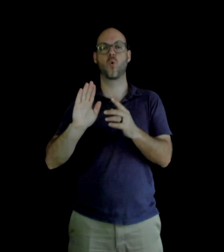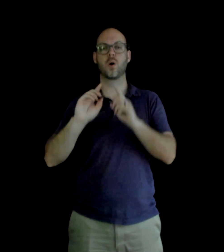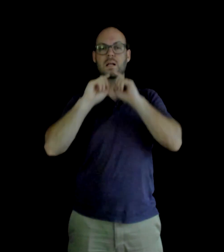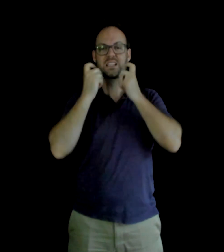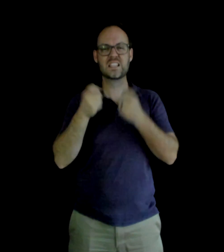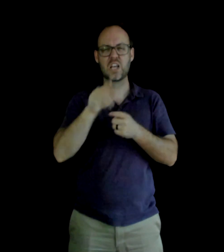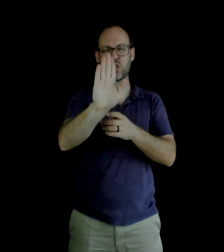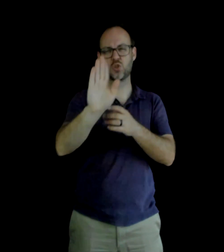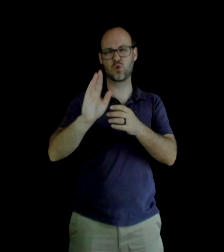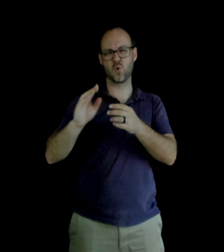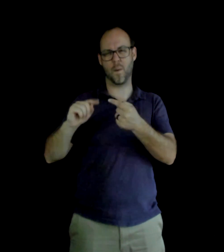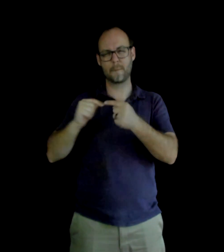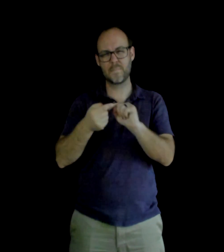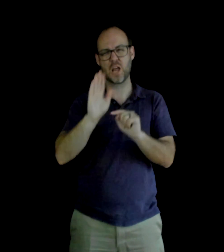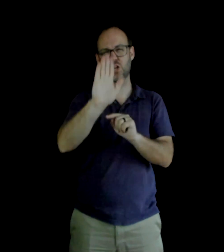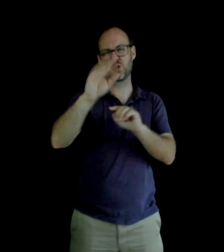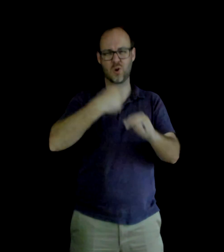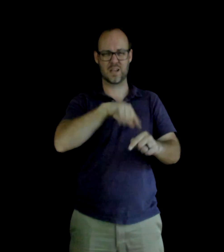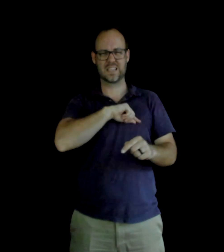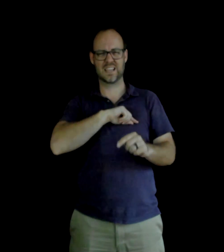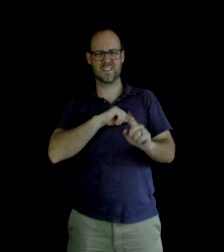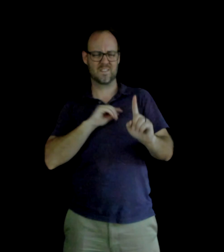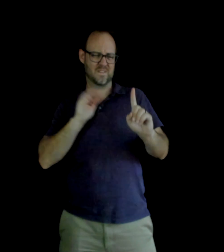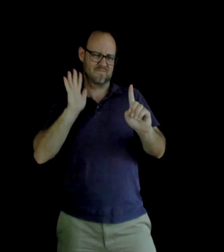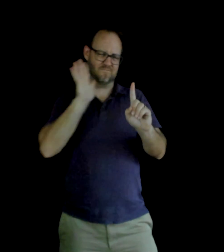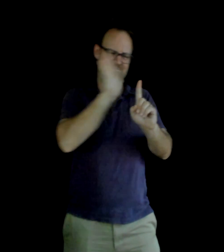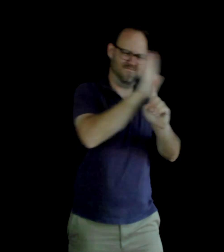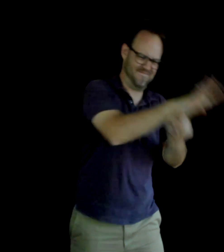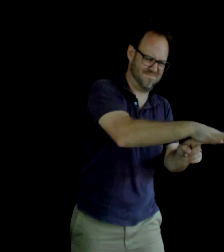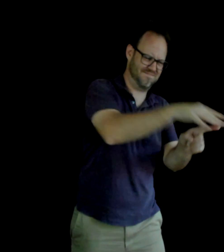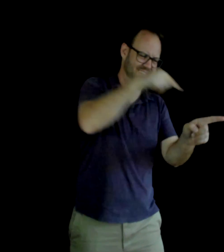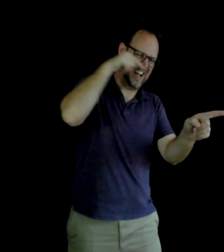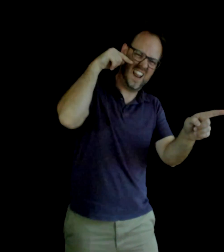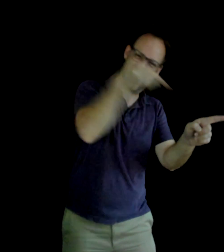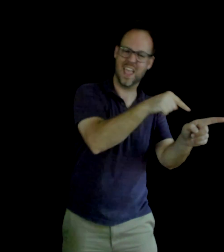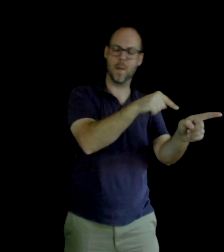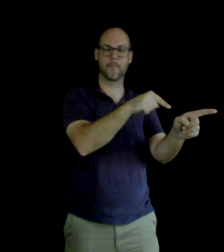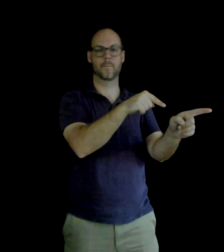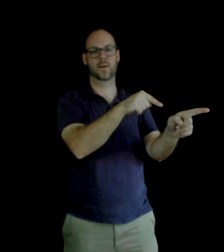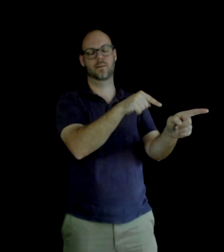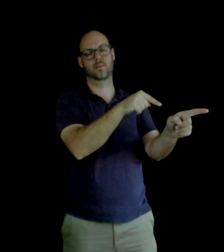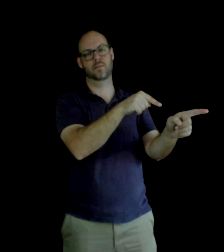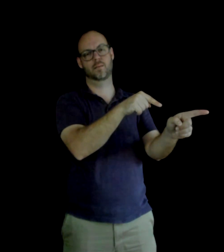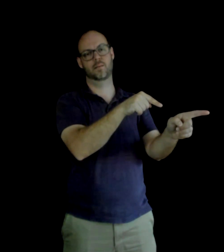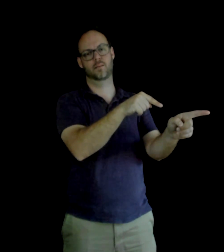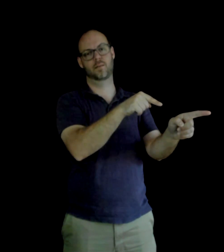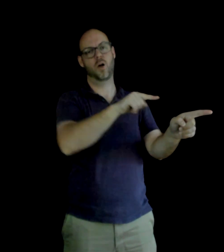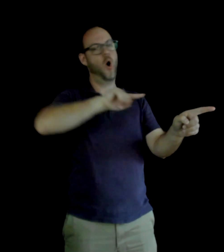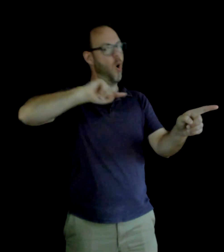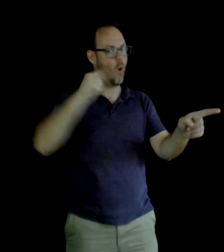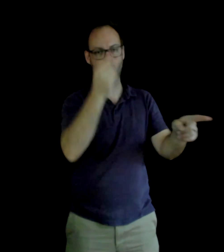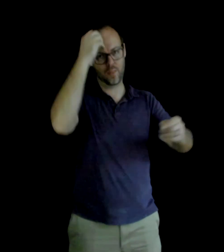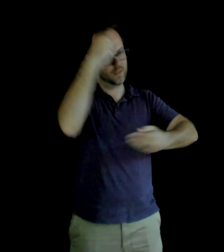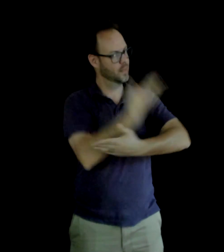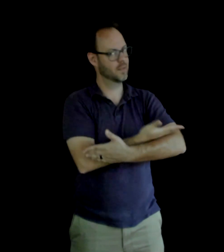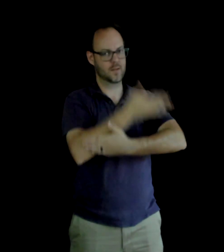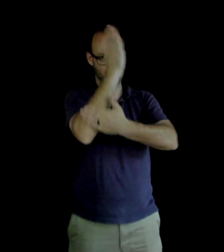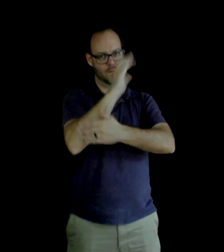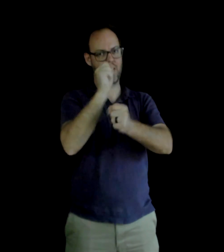was placed on him. That's a heavy burden that only the Son of God could carry.